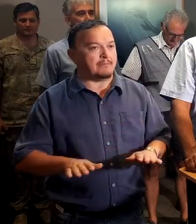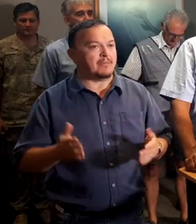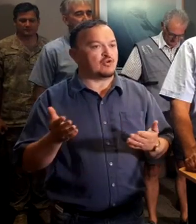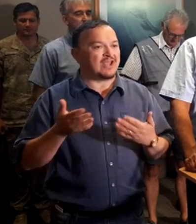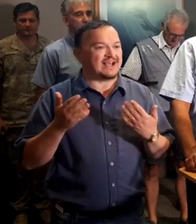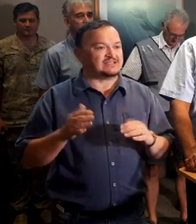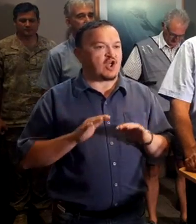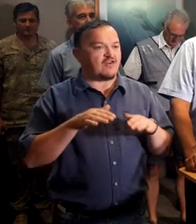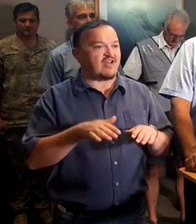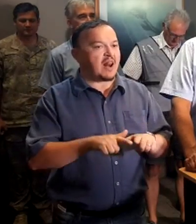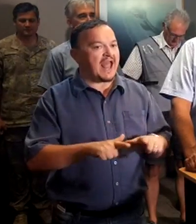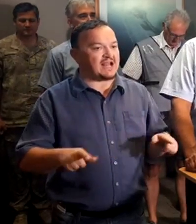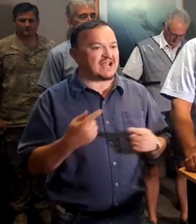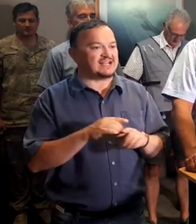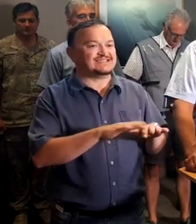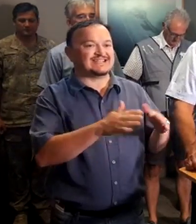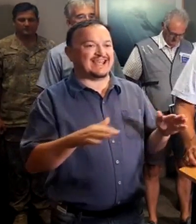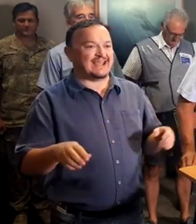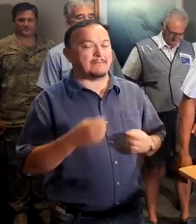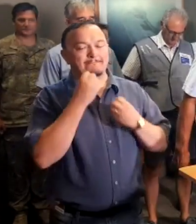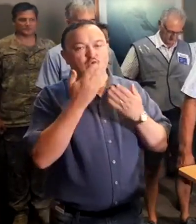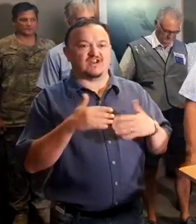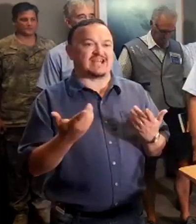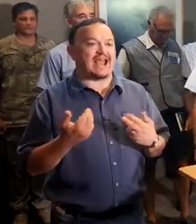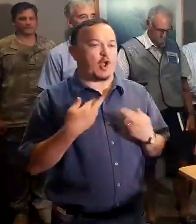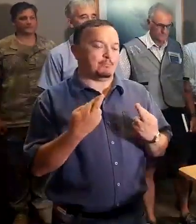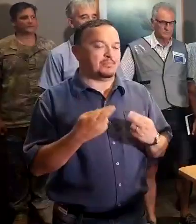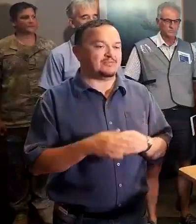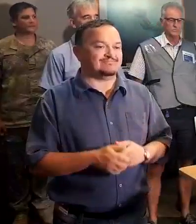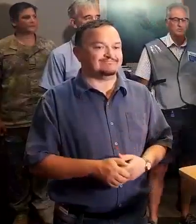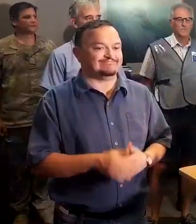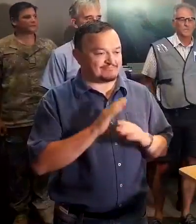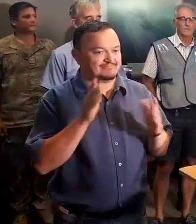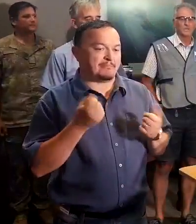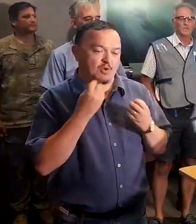may we have a beautiful day. It's beautiful. Sure.